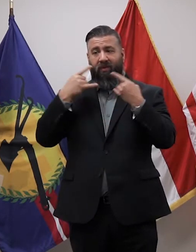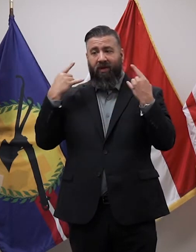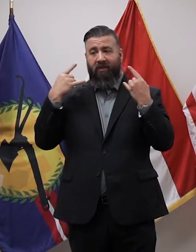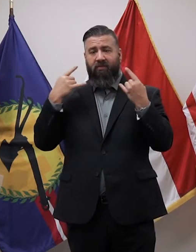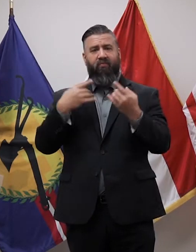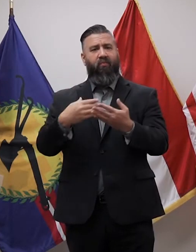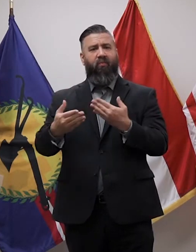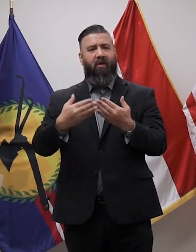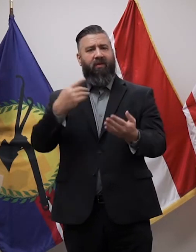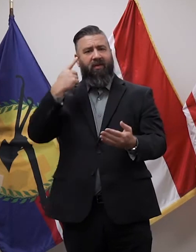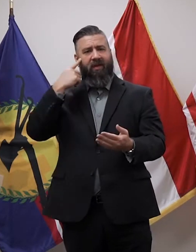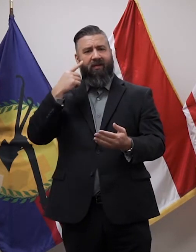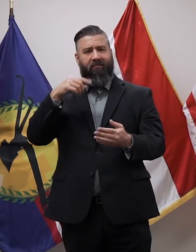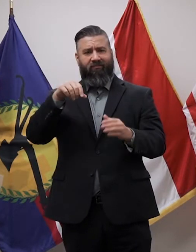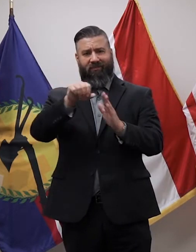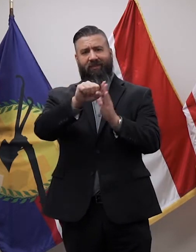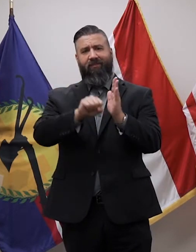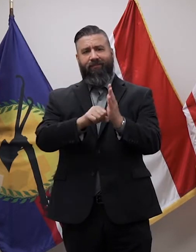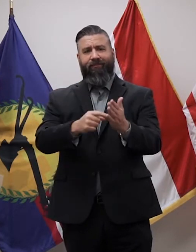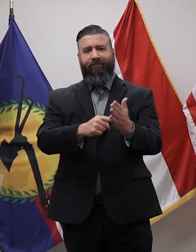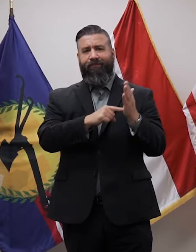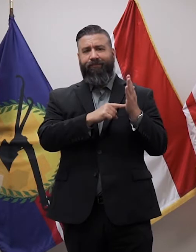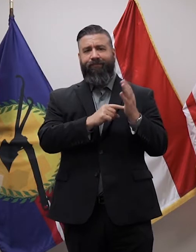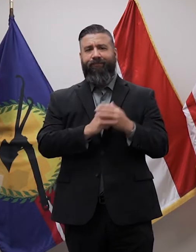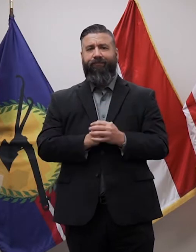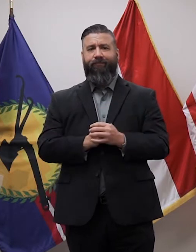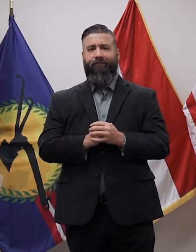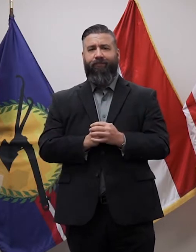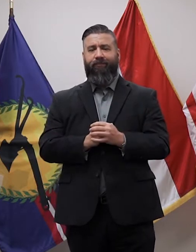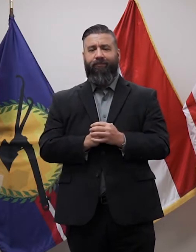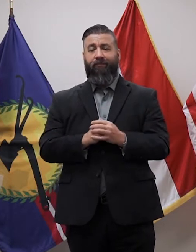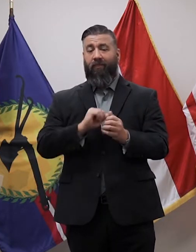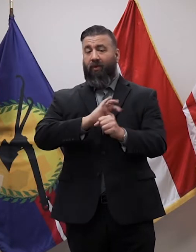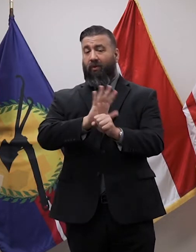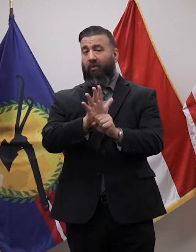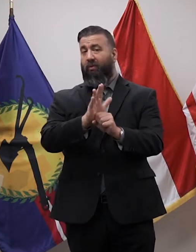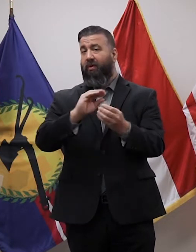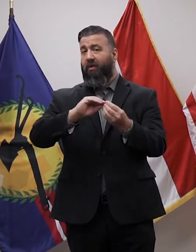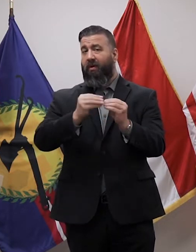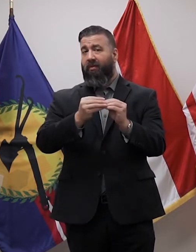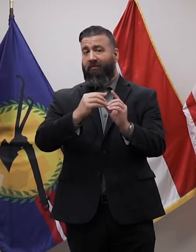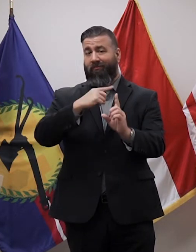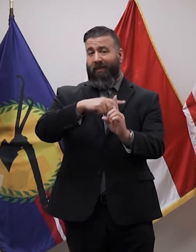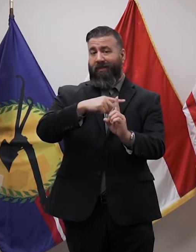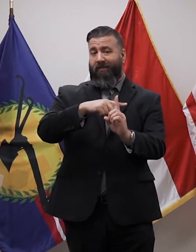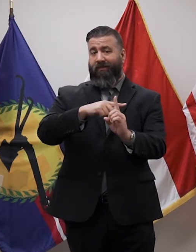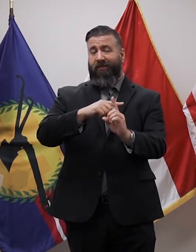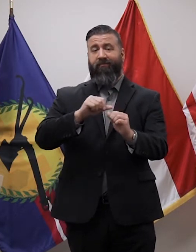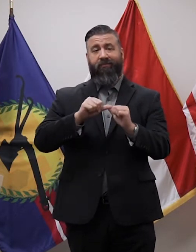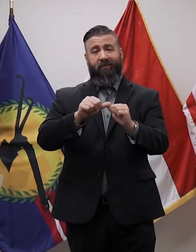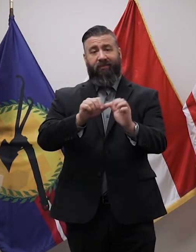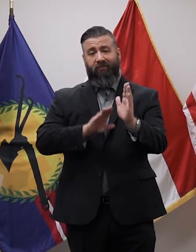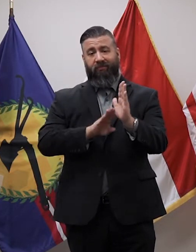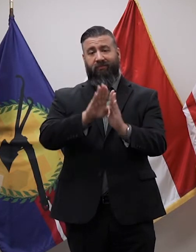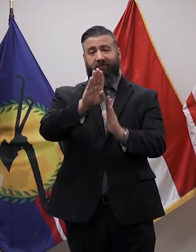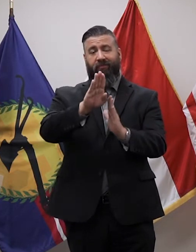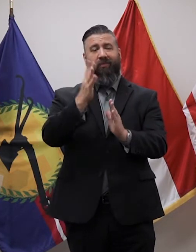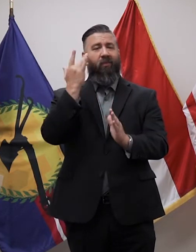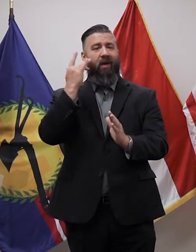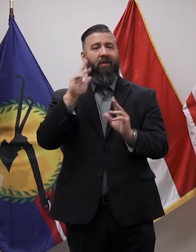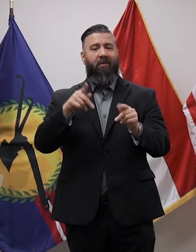state requires. Our number of cases continue to go up as more people gather indoors and travel for the